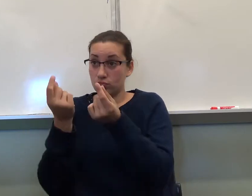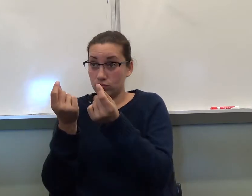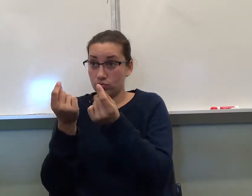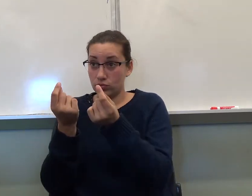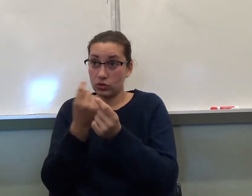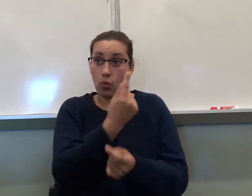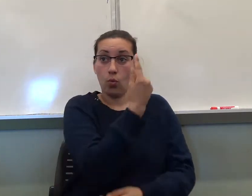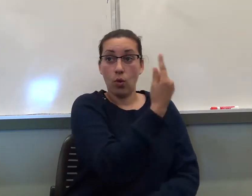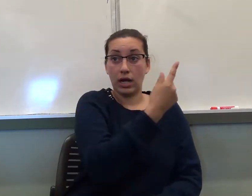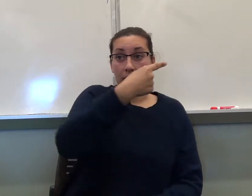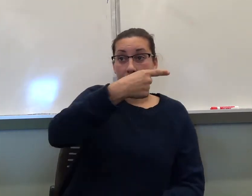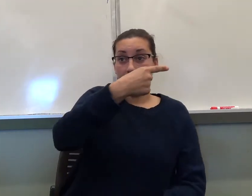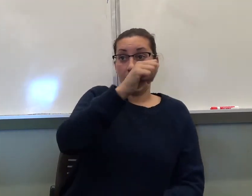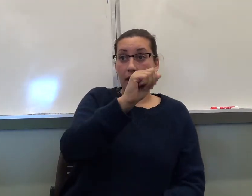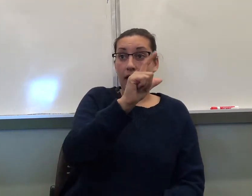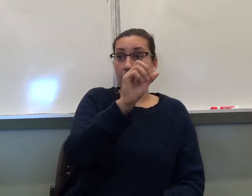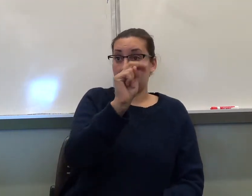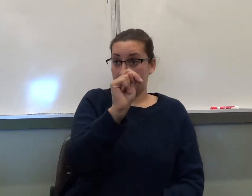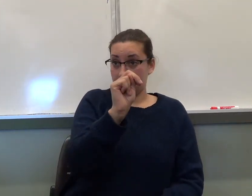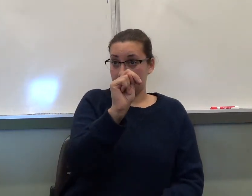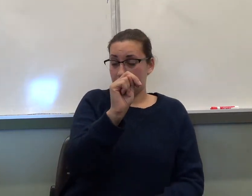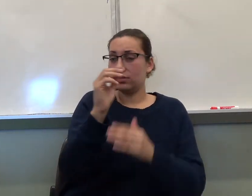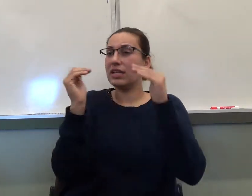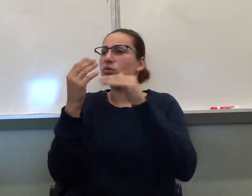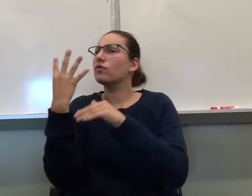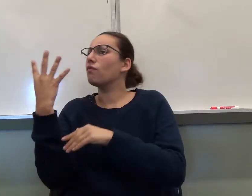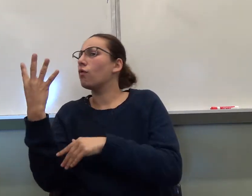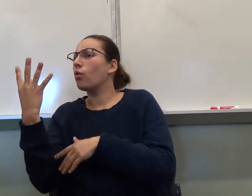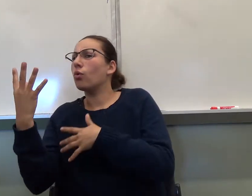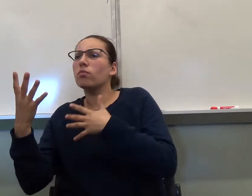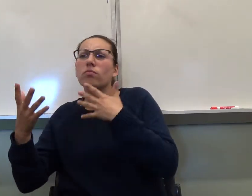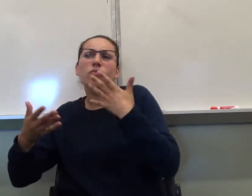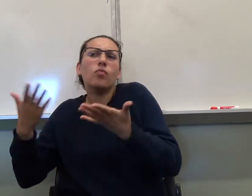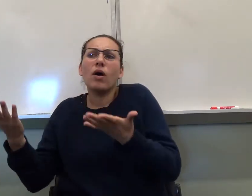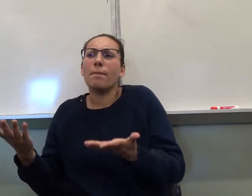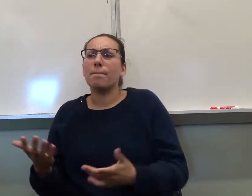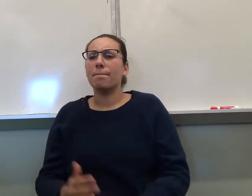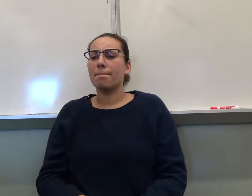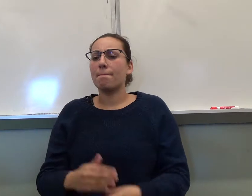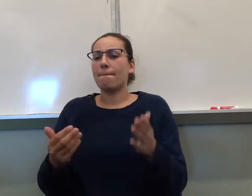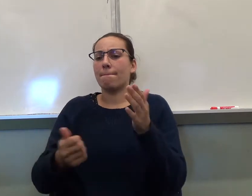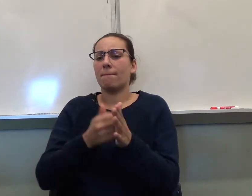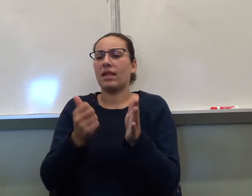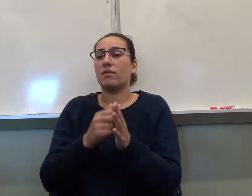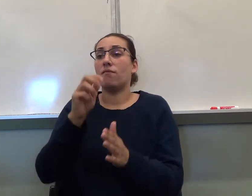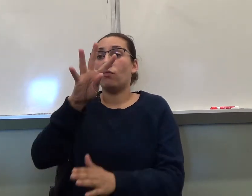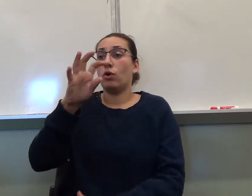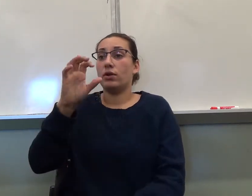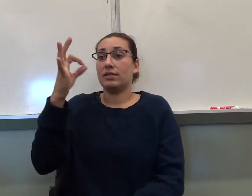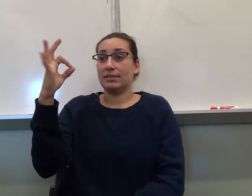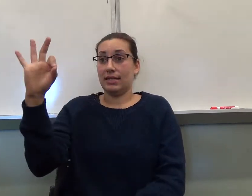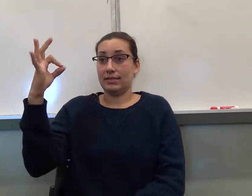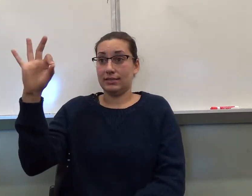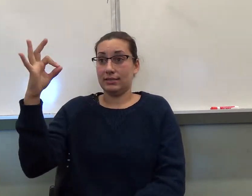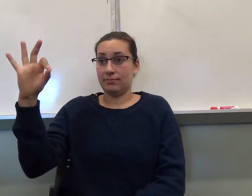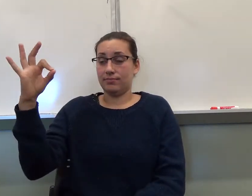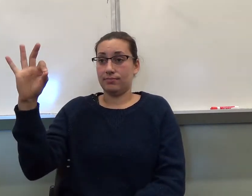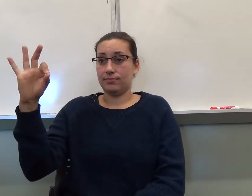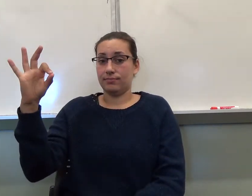table again, and it's on page 419. Talking about capacity here, and down at the